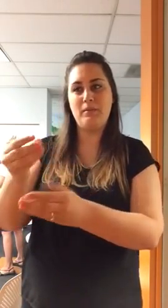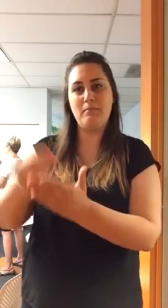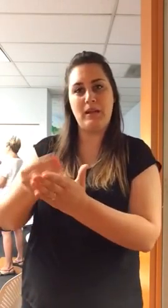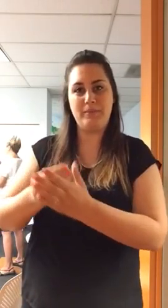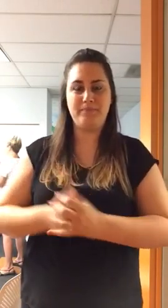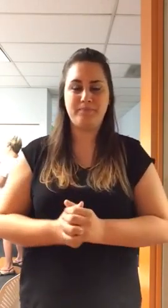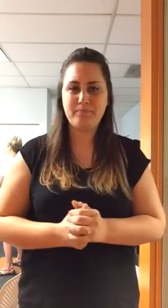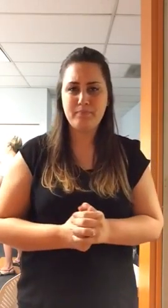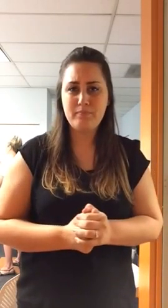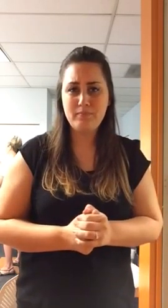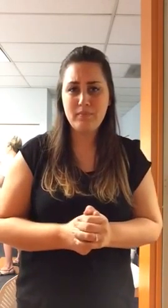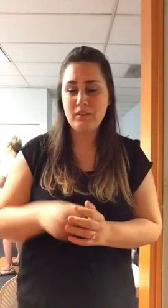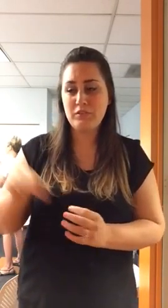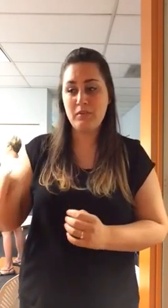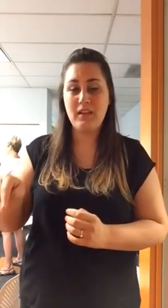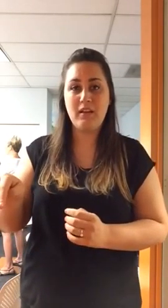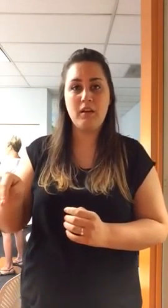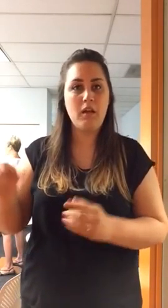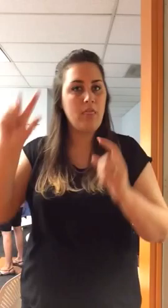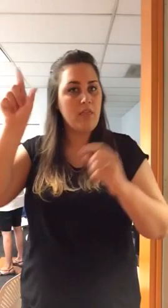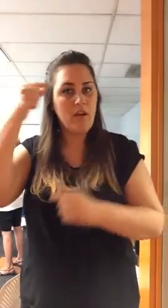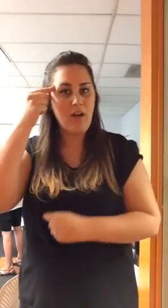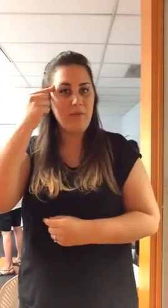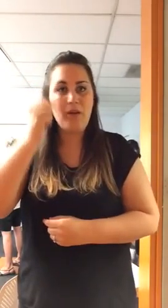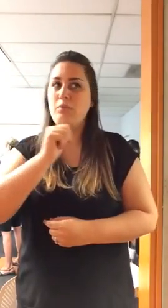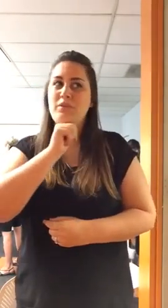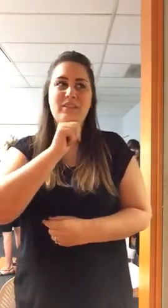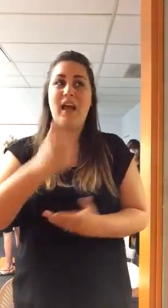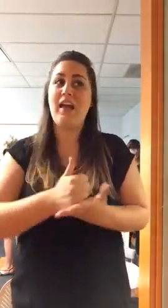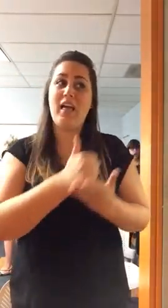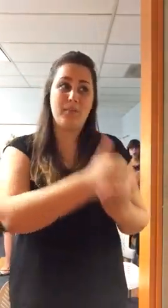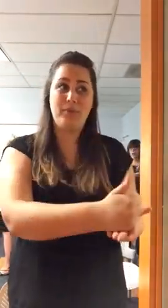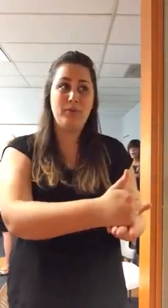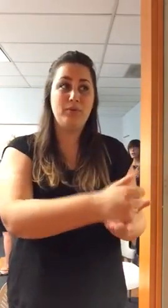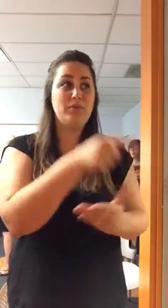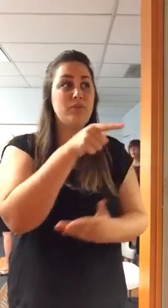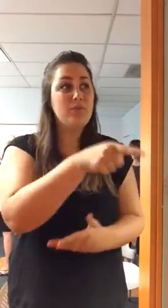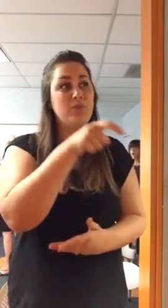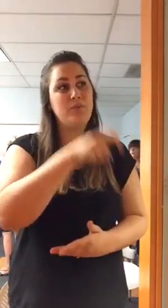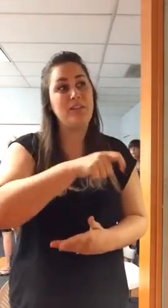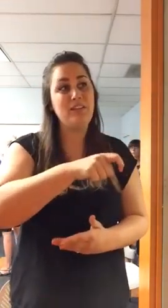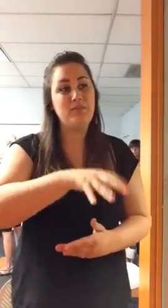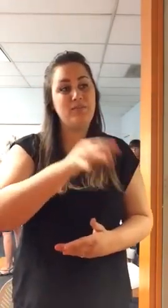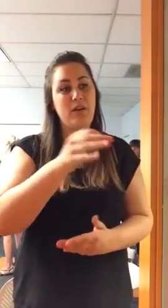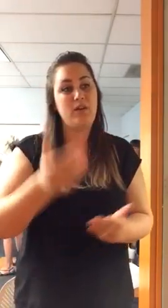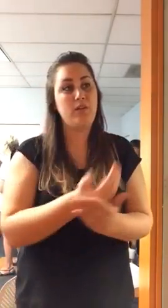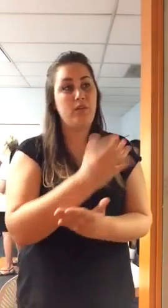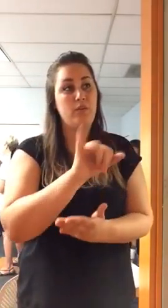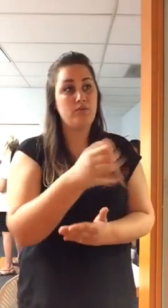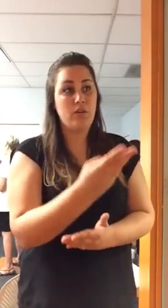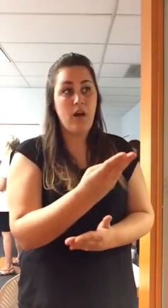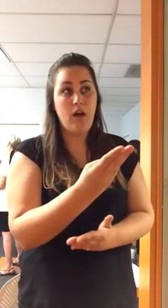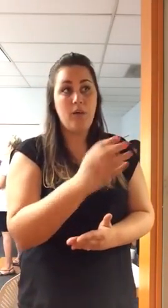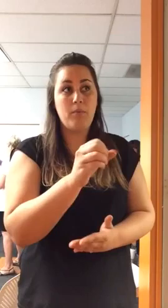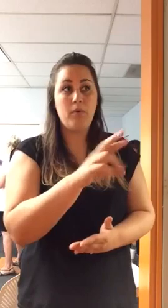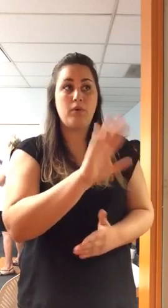The government's not going to help you out. You're on your own. So you've got to find a new job quickly, or your wife's going to leave you, and your kids are going to go